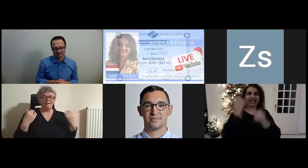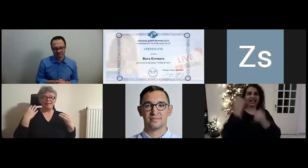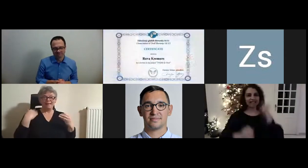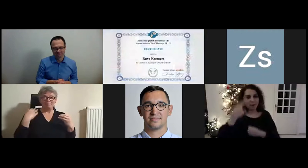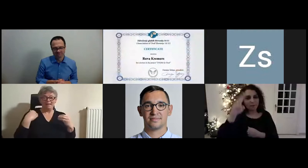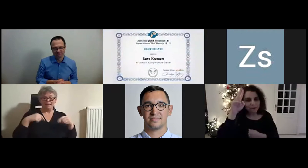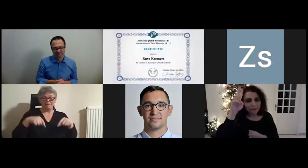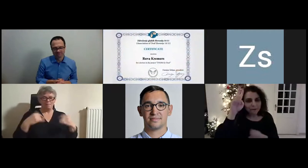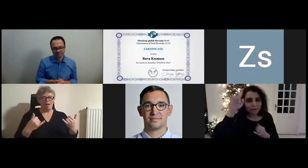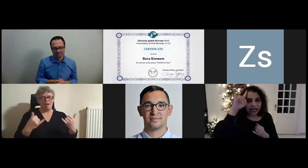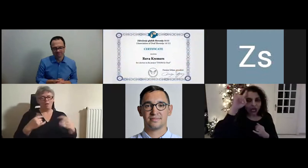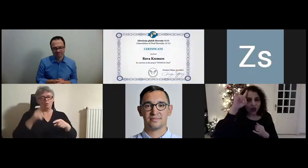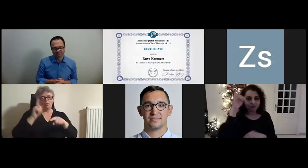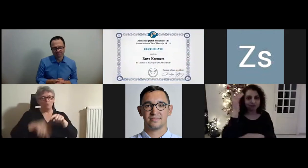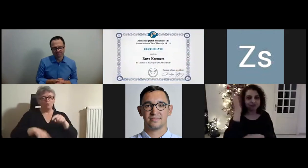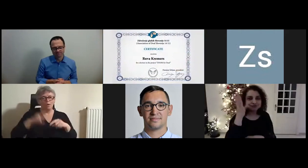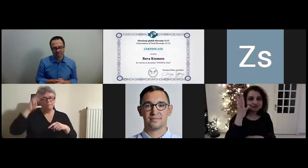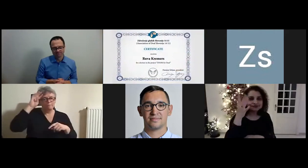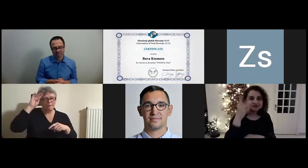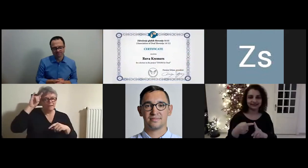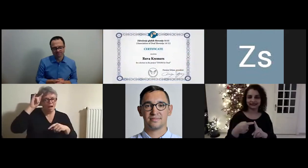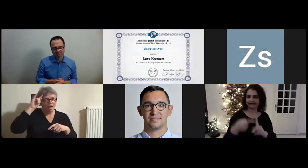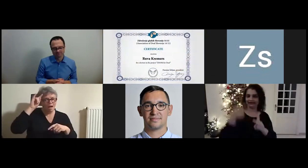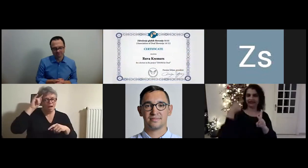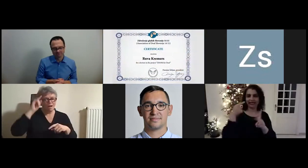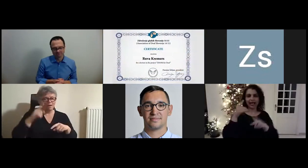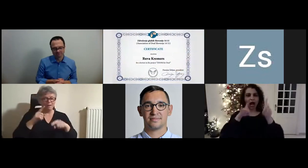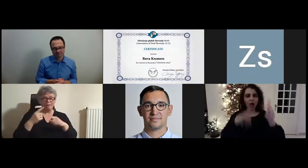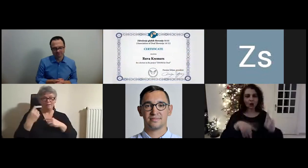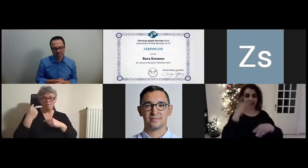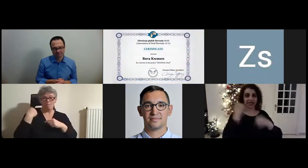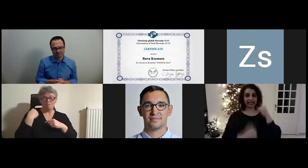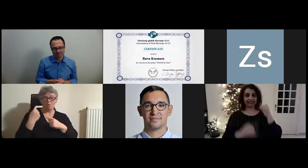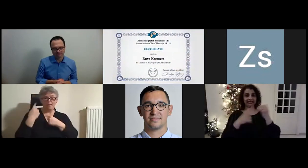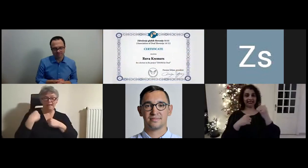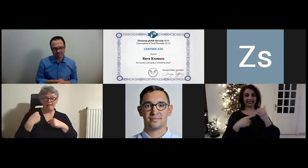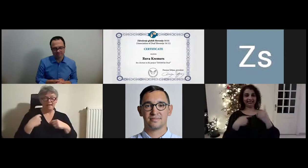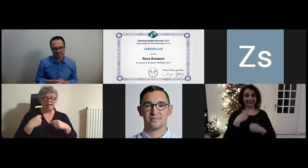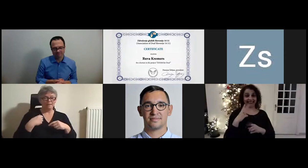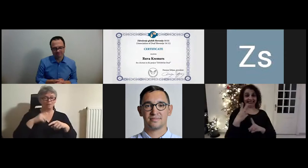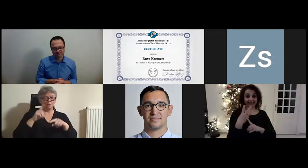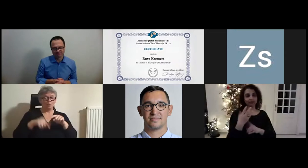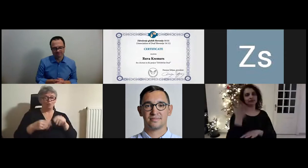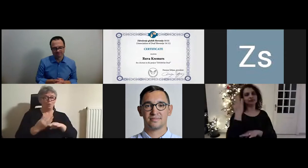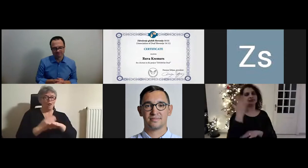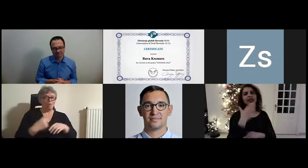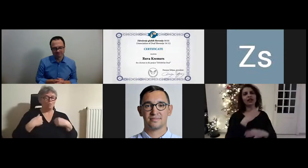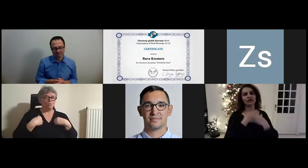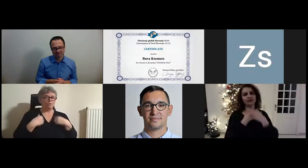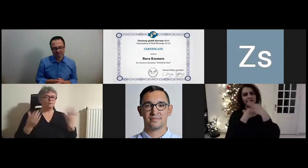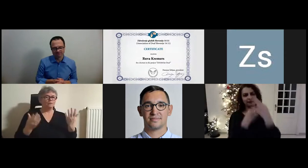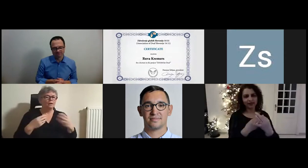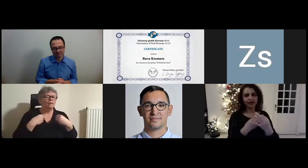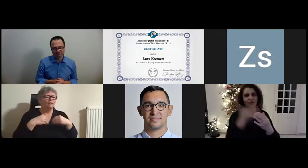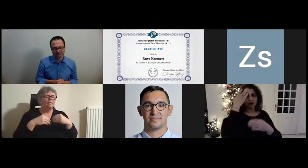I have no words. I know that we ended this series with Miha, and